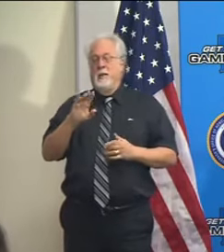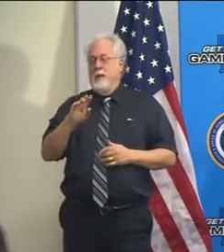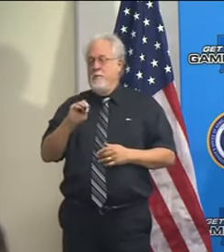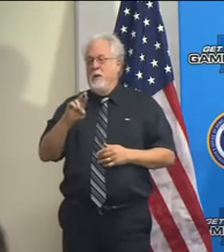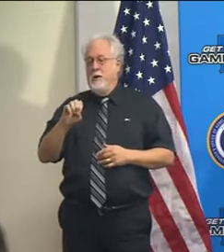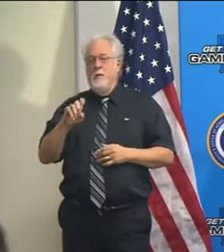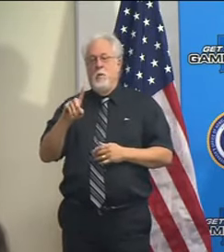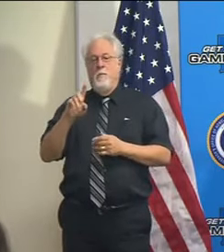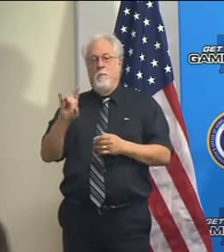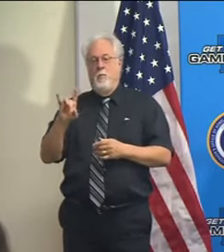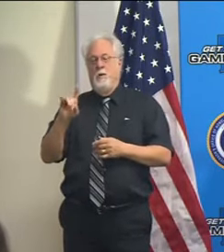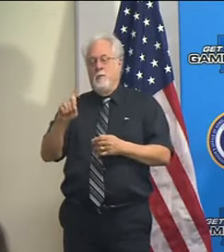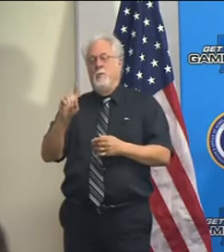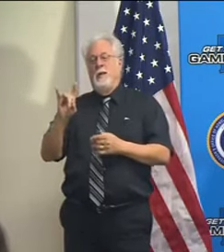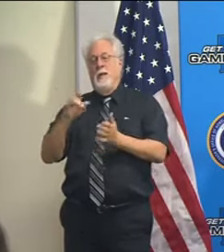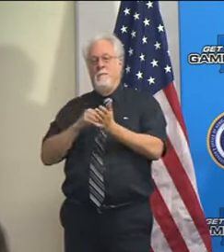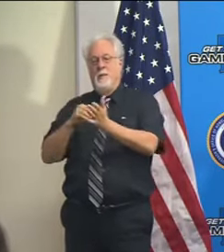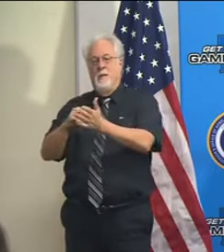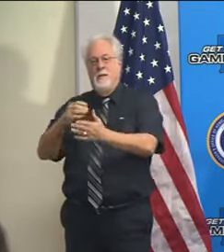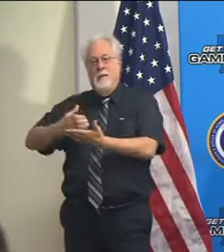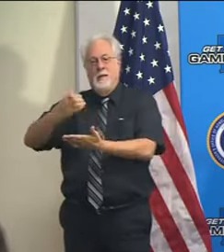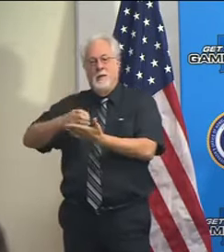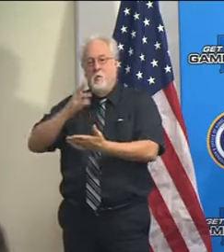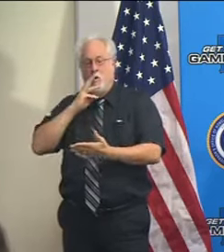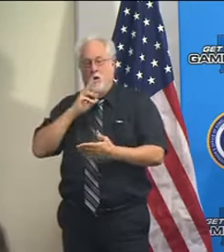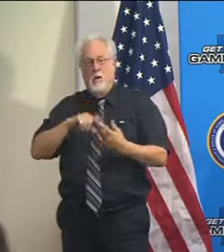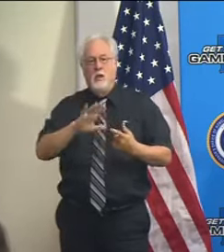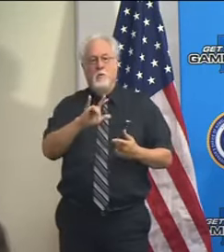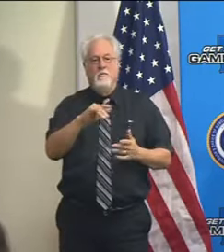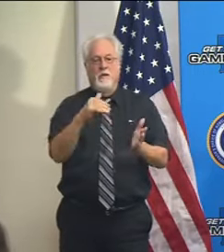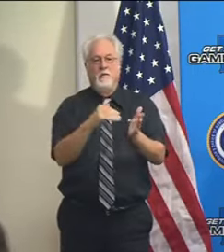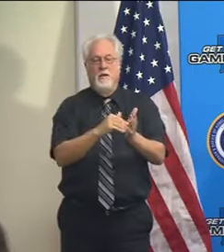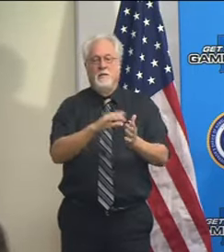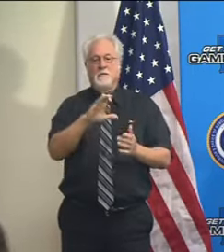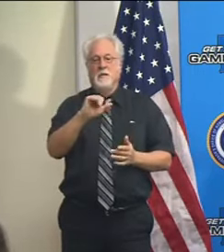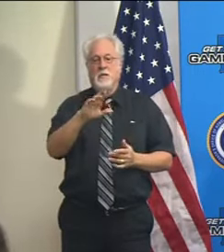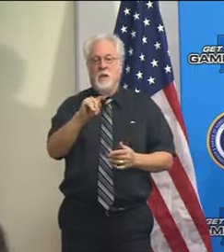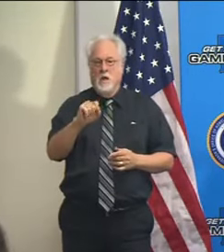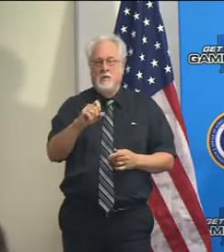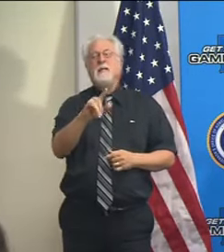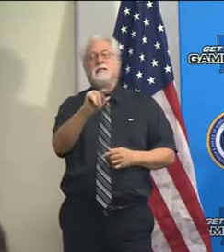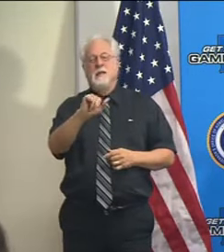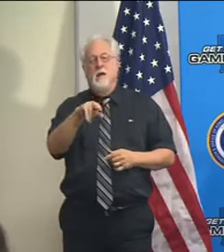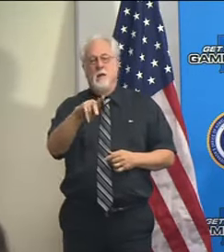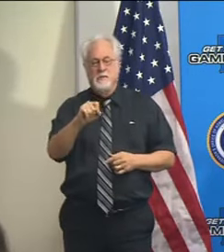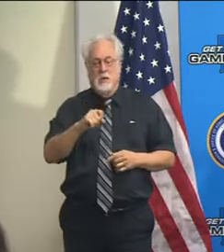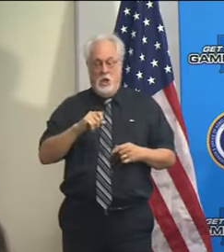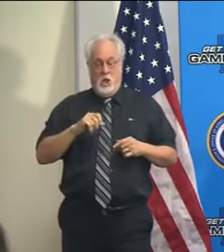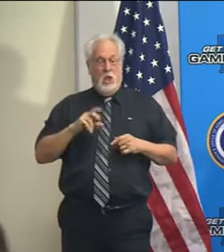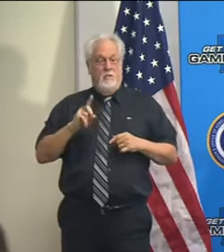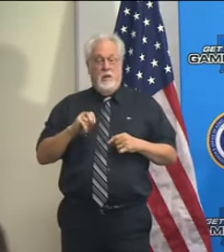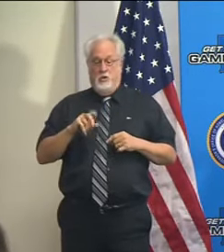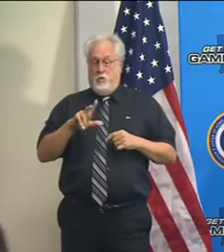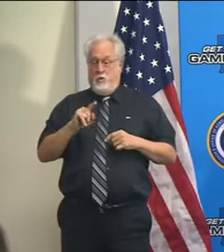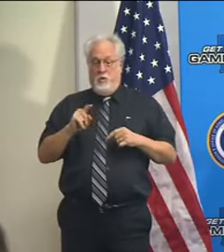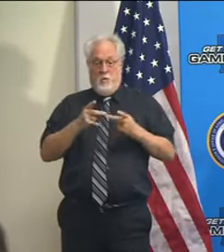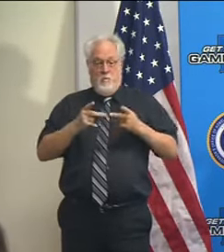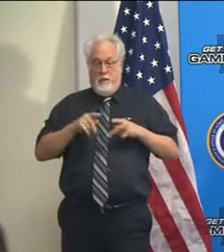liters of water, and 25,000 tarps. And currently they're doing this at 31 points of